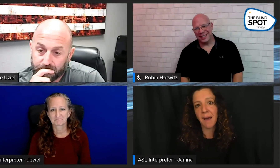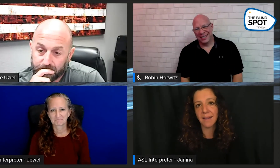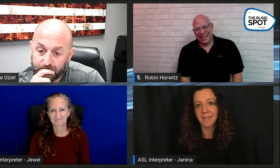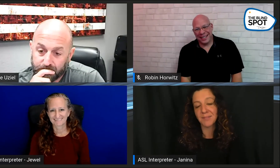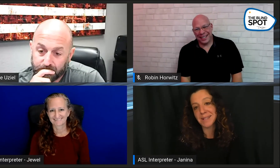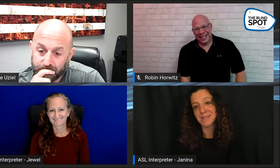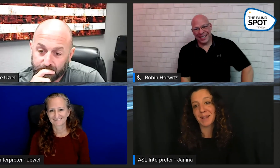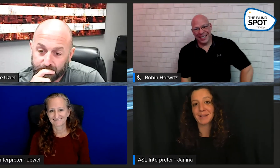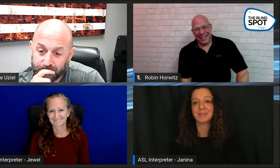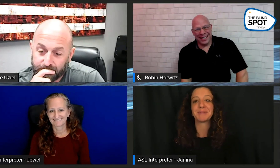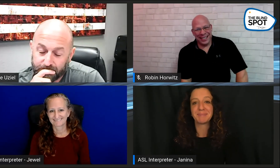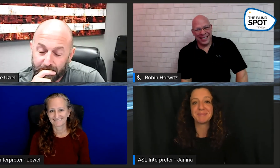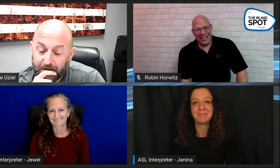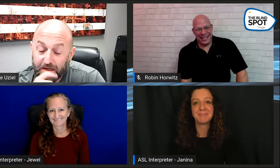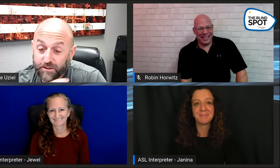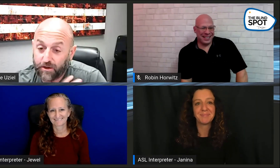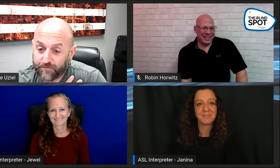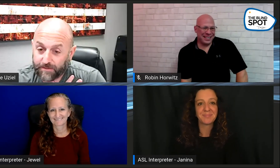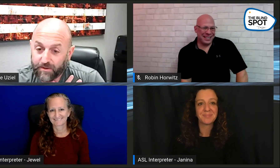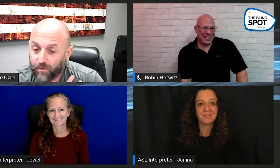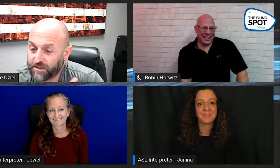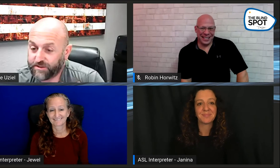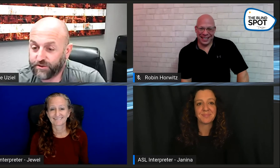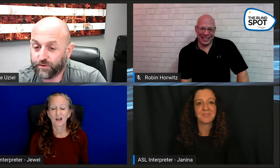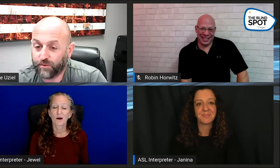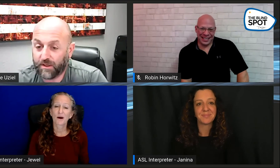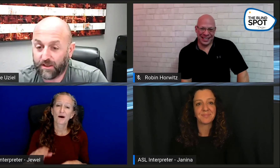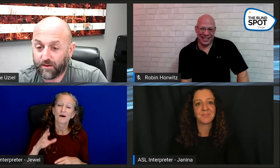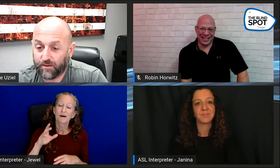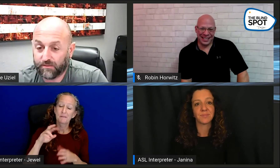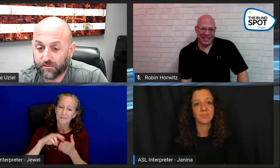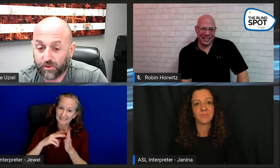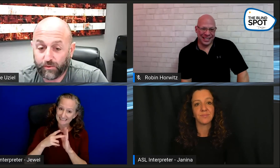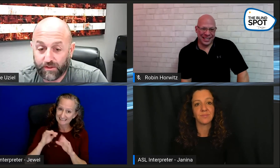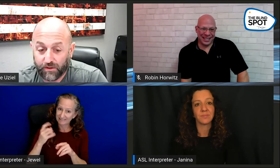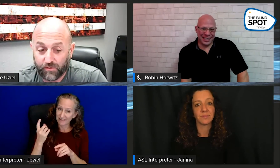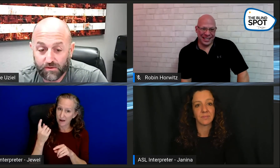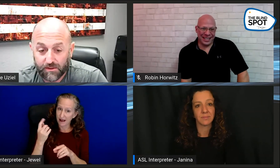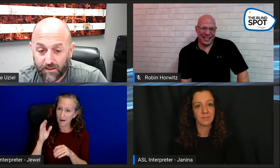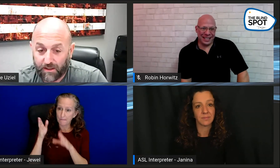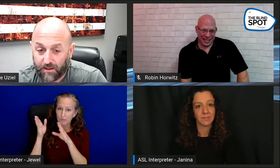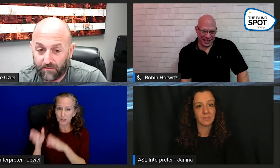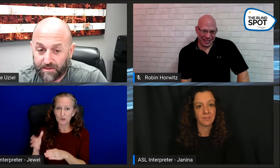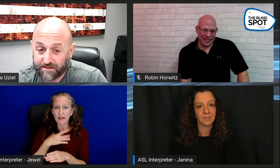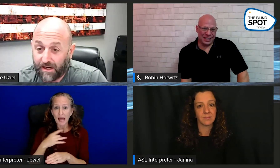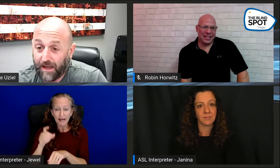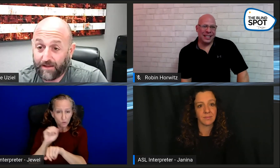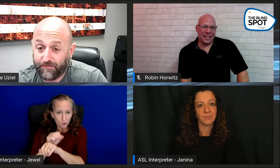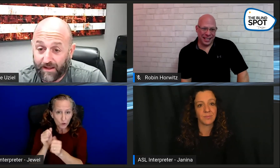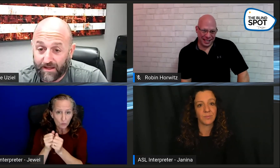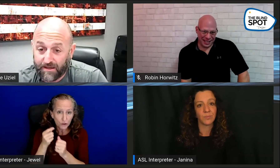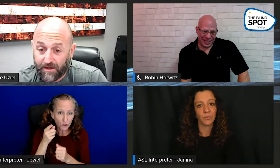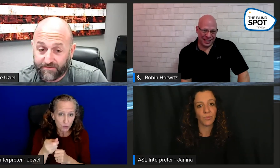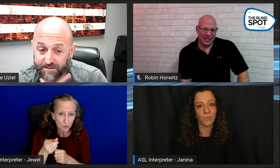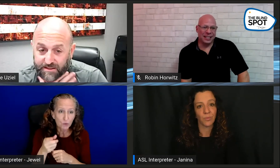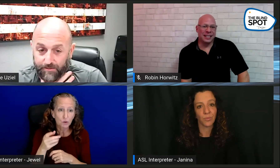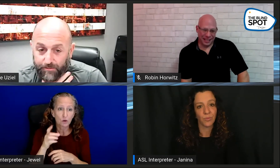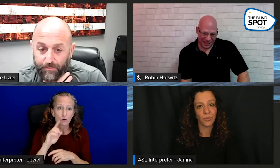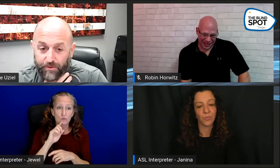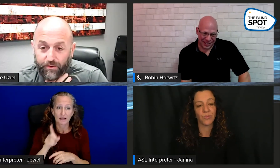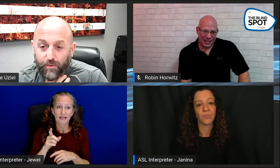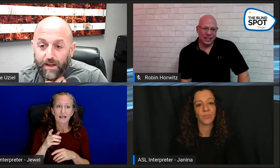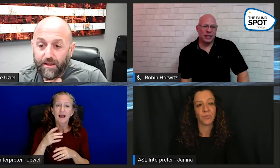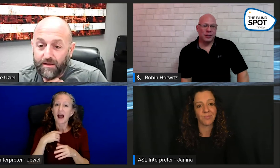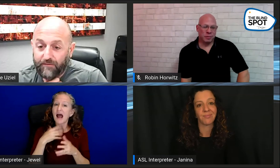So that's my advice, I guess. So if somebody wants to work with you, because I've sent a